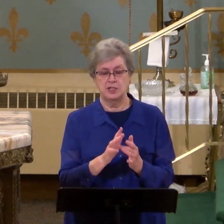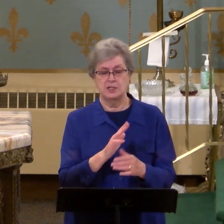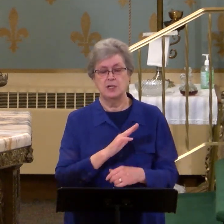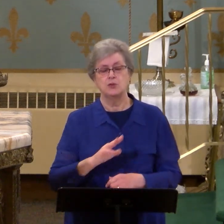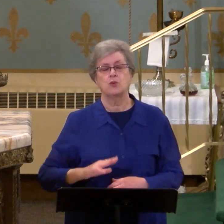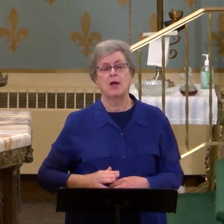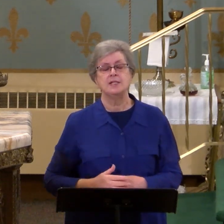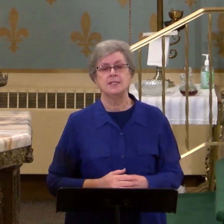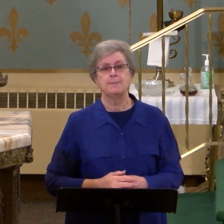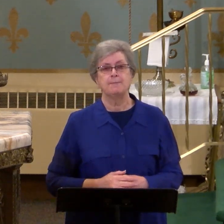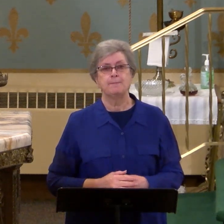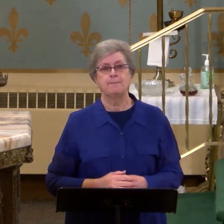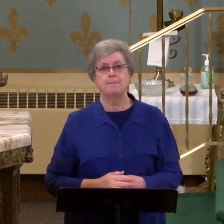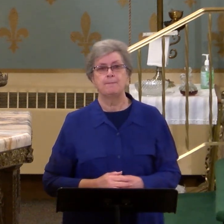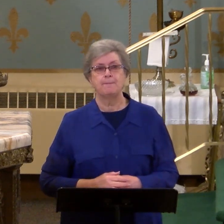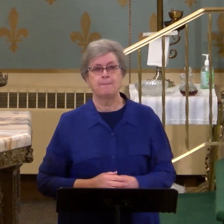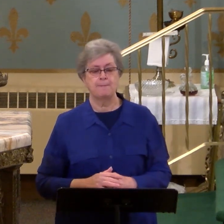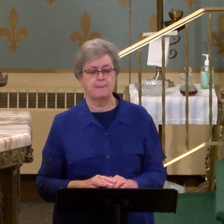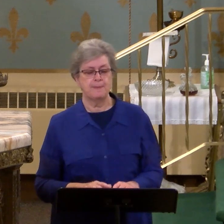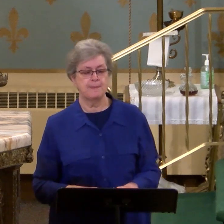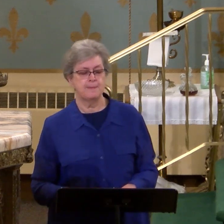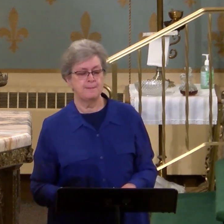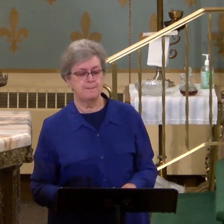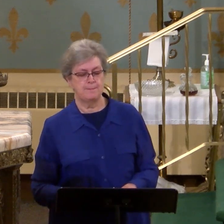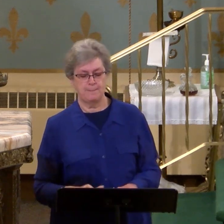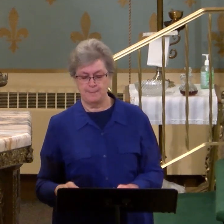Jesus Christ.